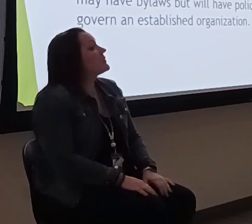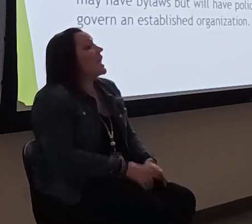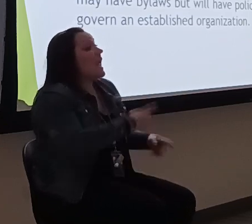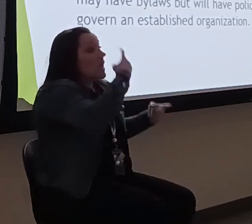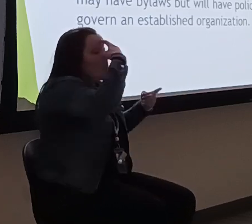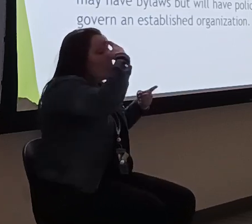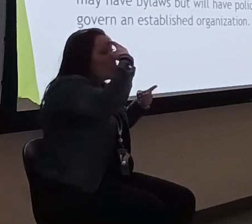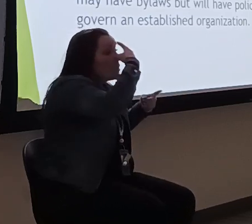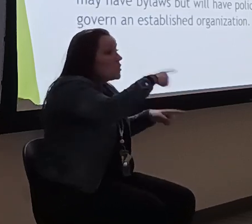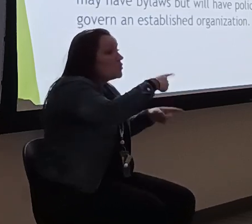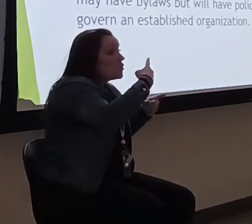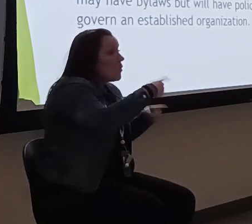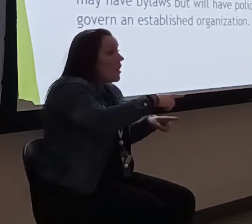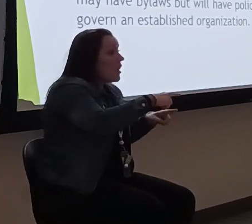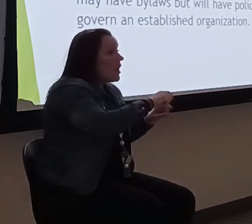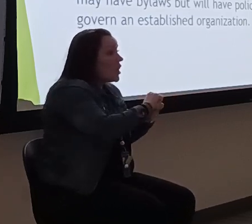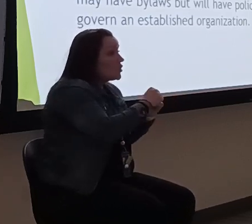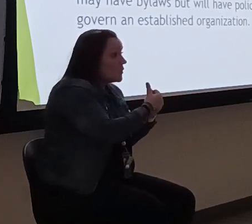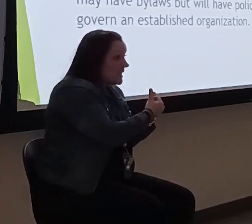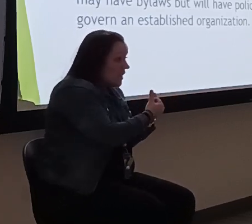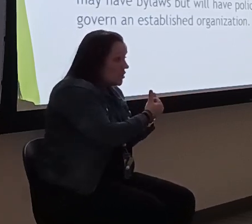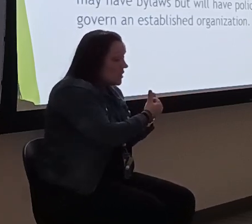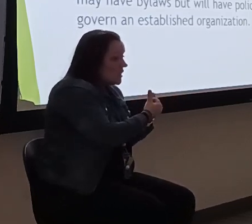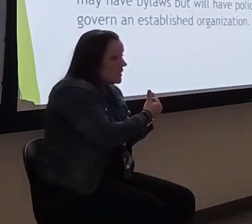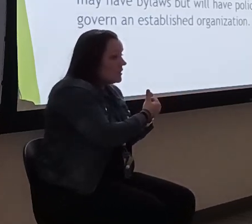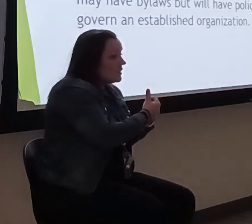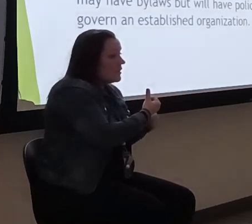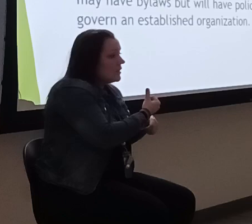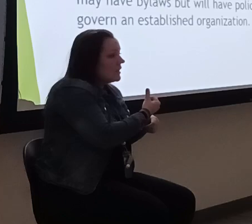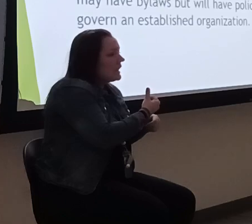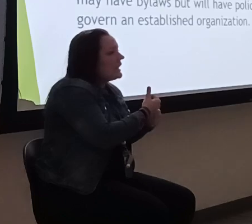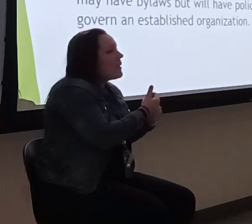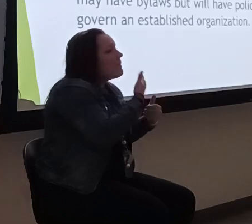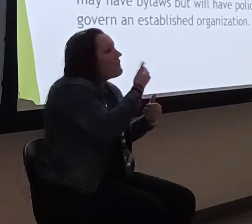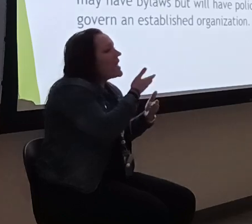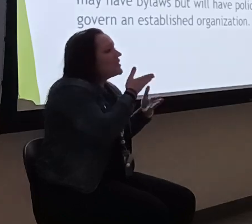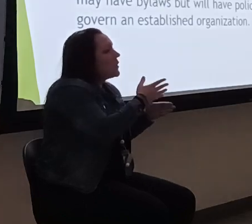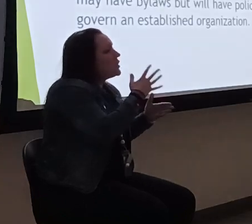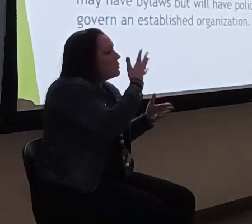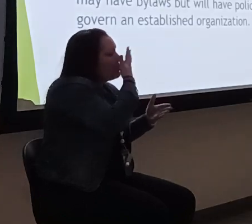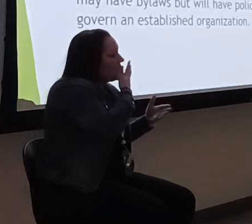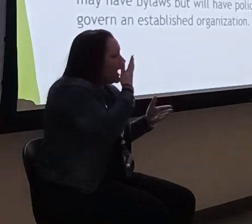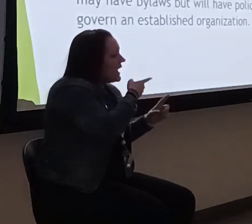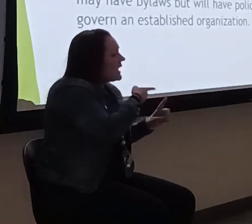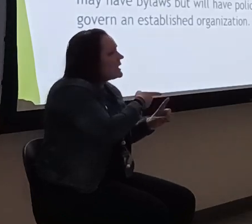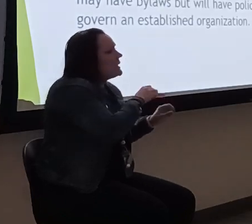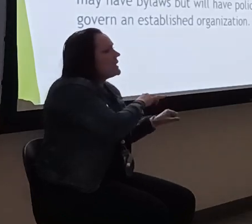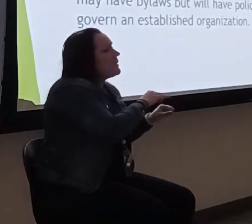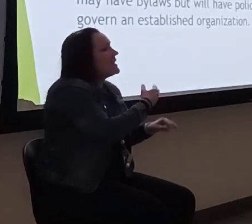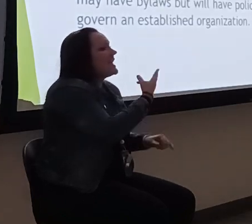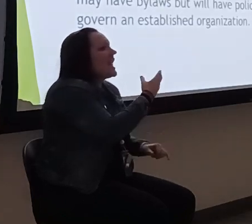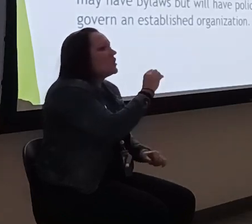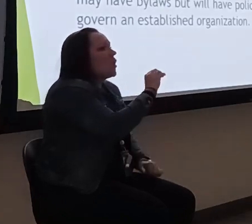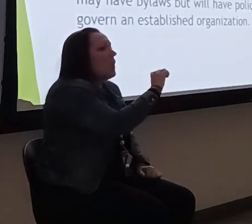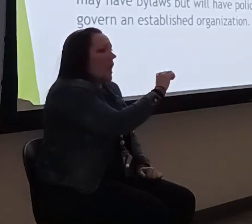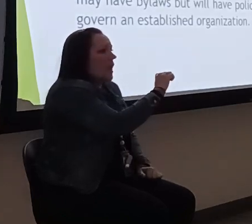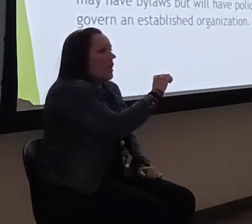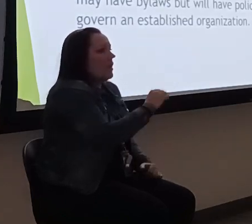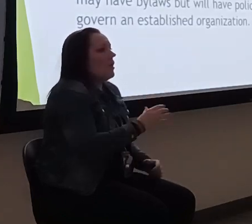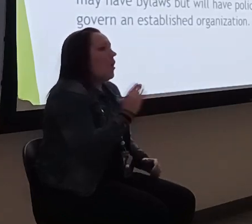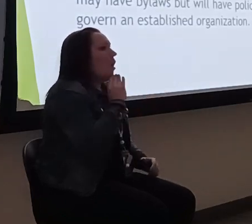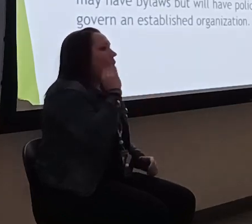association, the easiest way to look at it is kind of like a homeowners association. They don't own